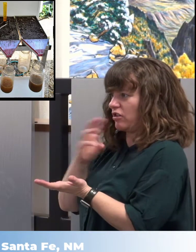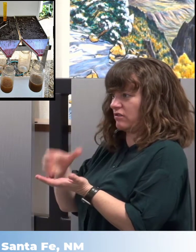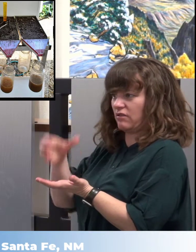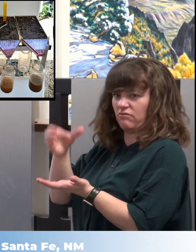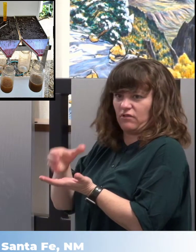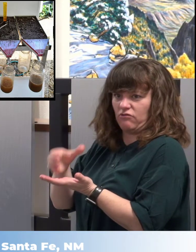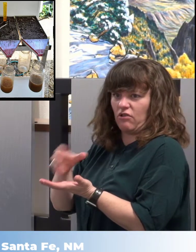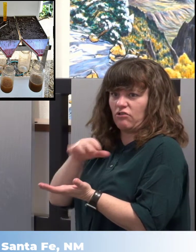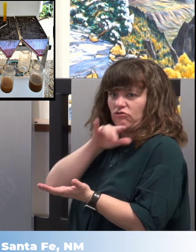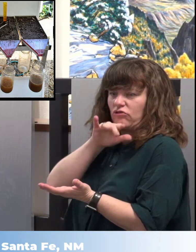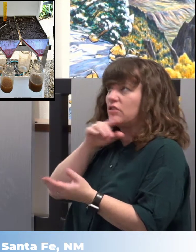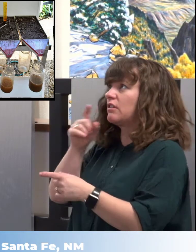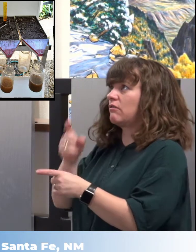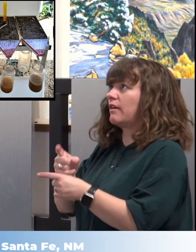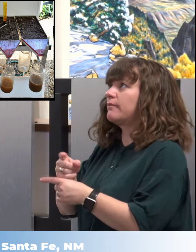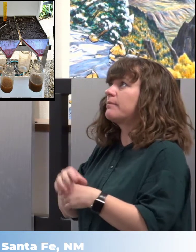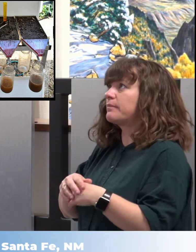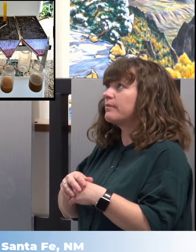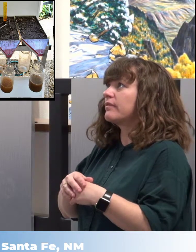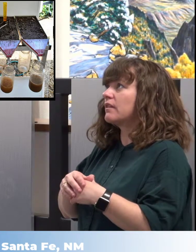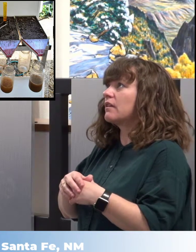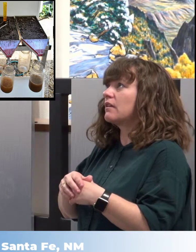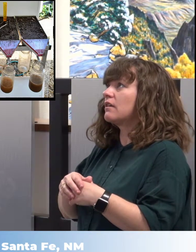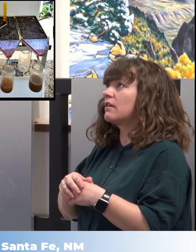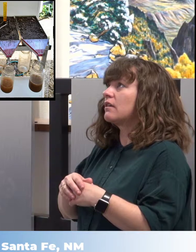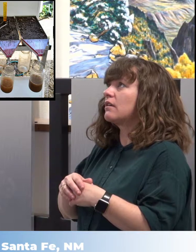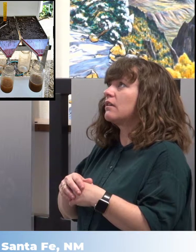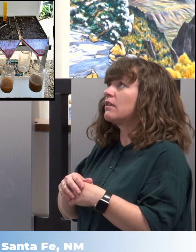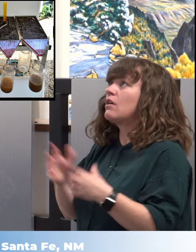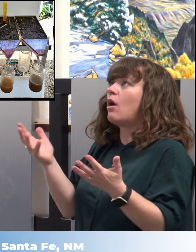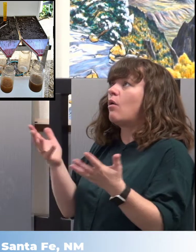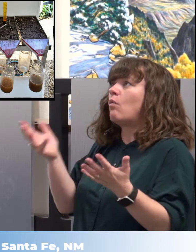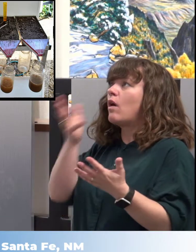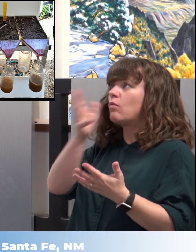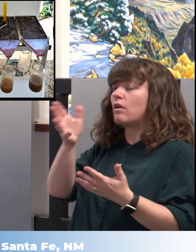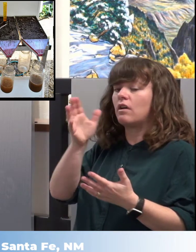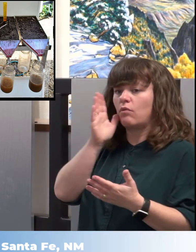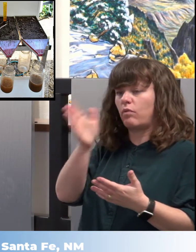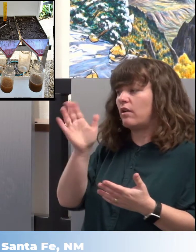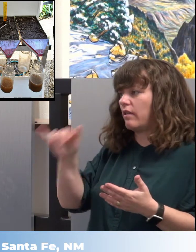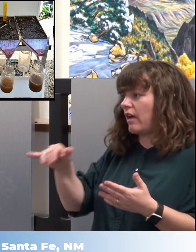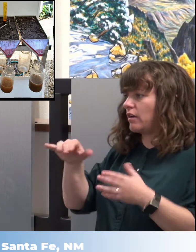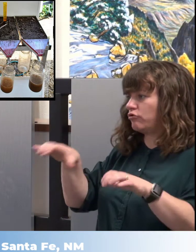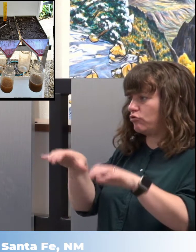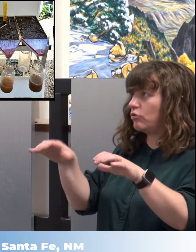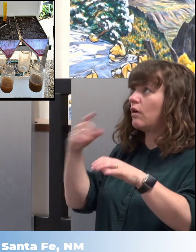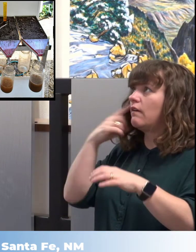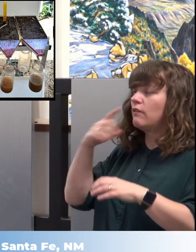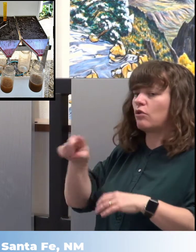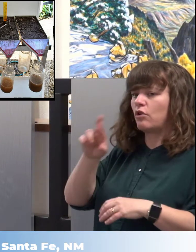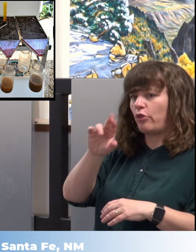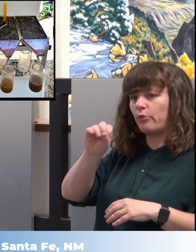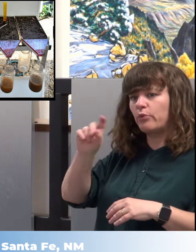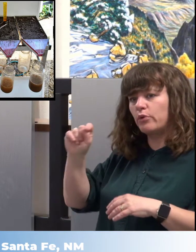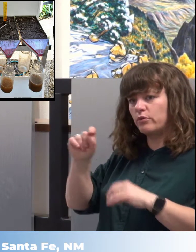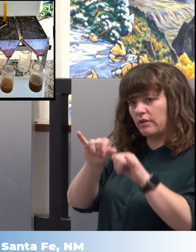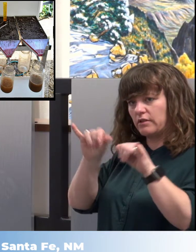if there was any, I guess, and they didn't need a soil surface with it. But what is that going to do to the river system that that water flows into?